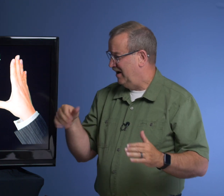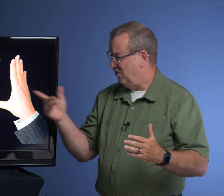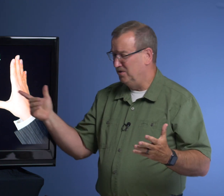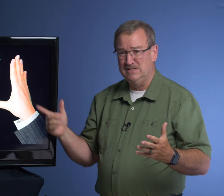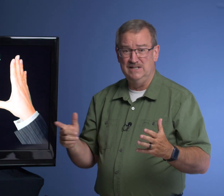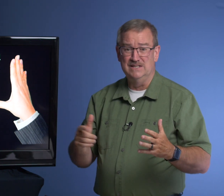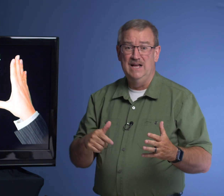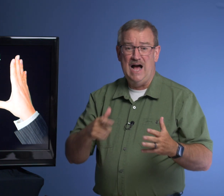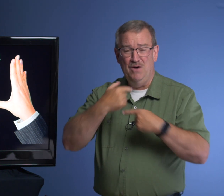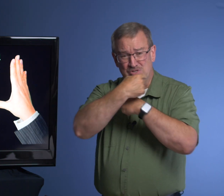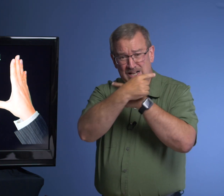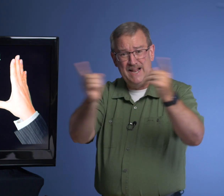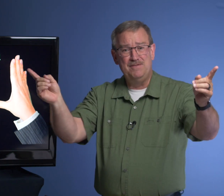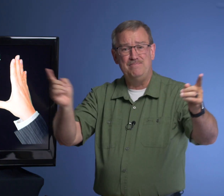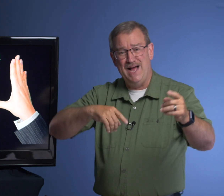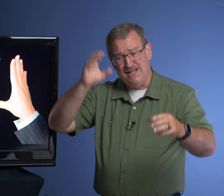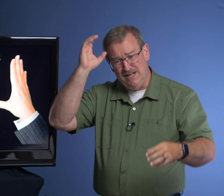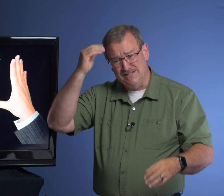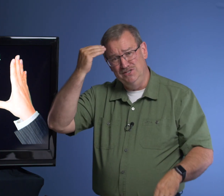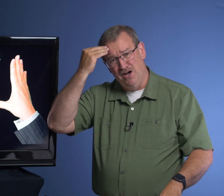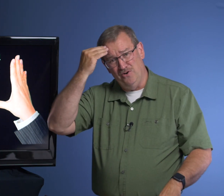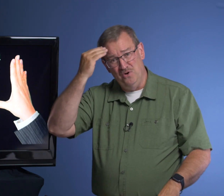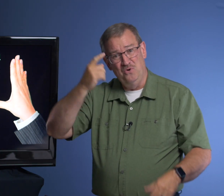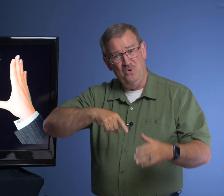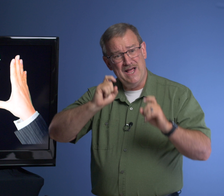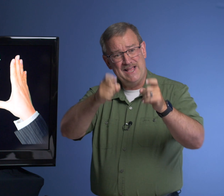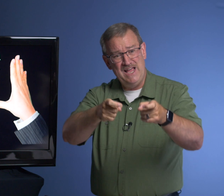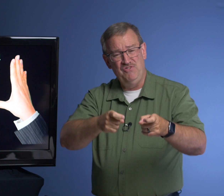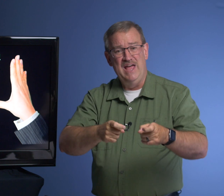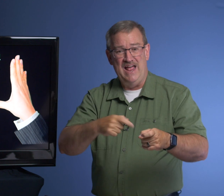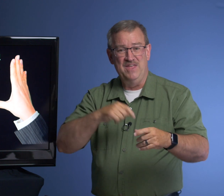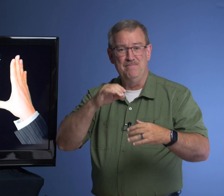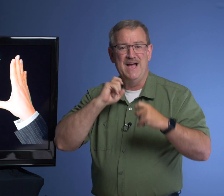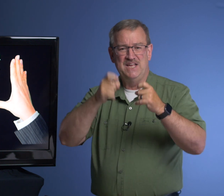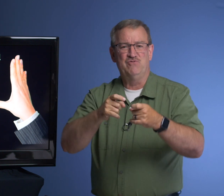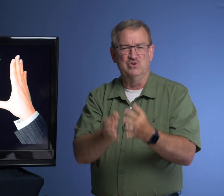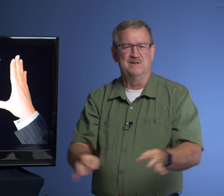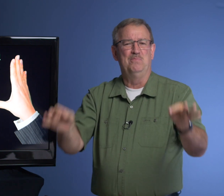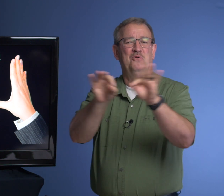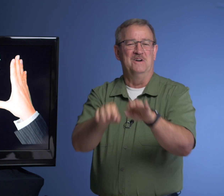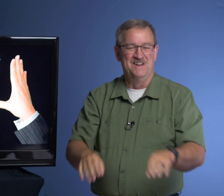all these things. I was letting my cousin know what I gave and that my gift was important.